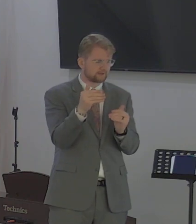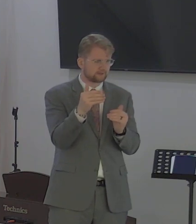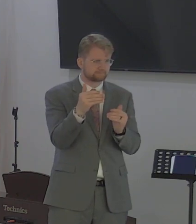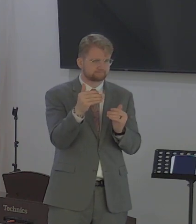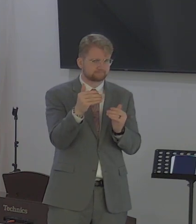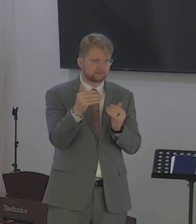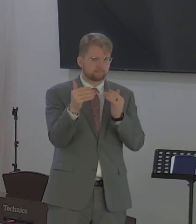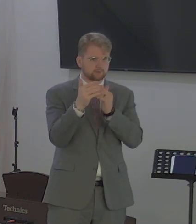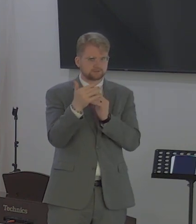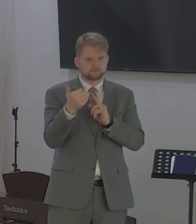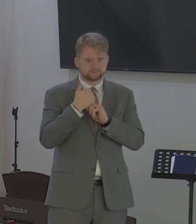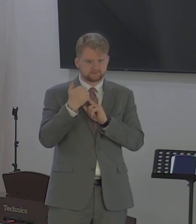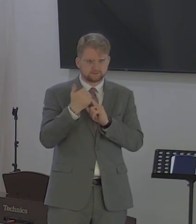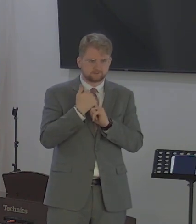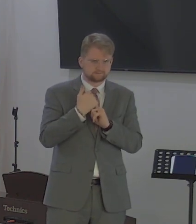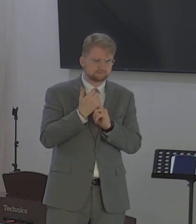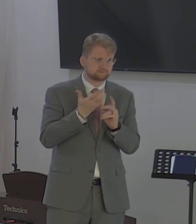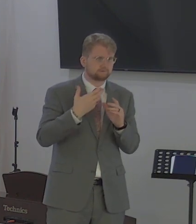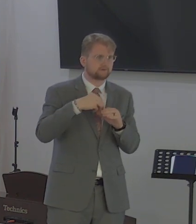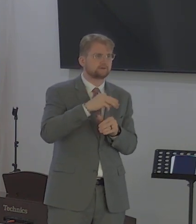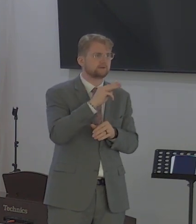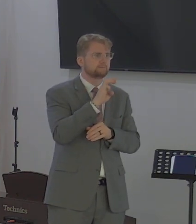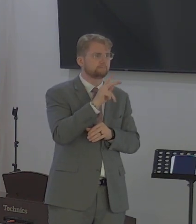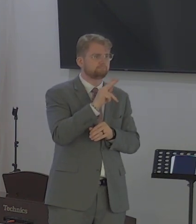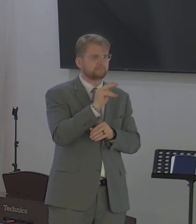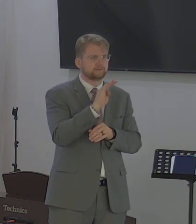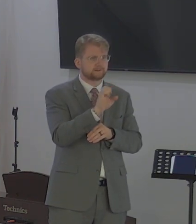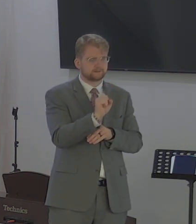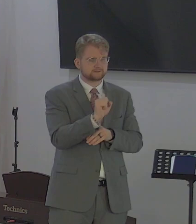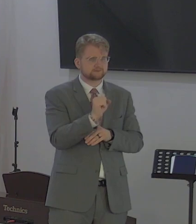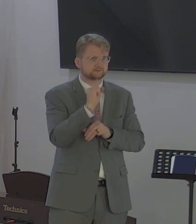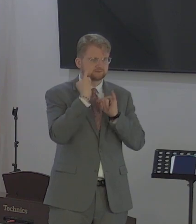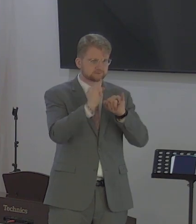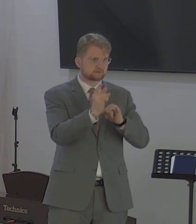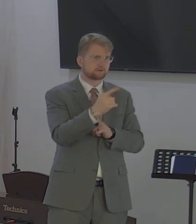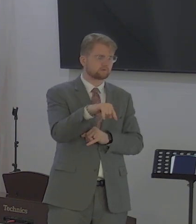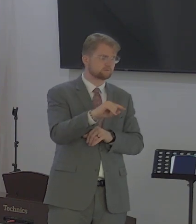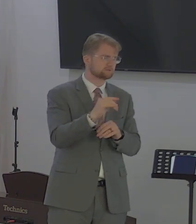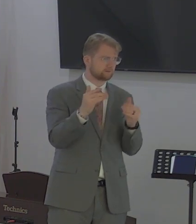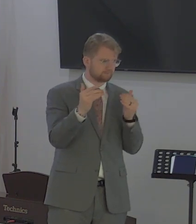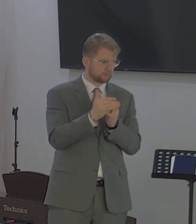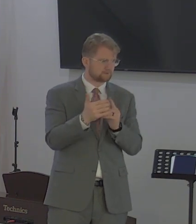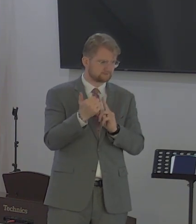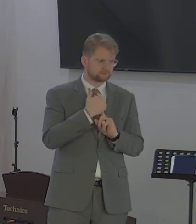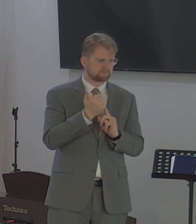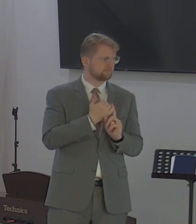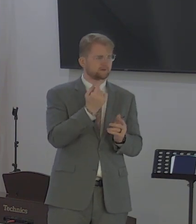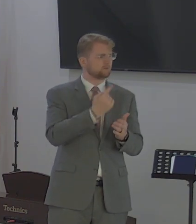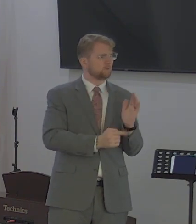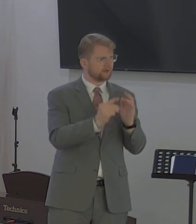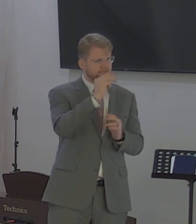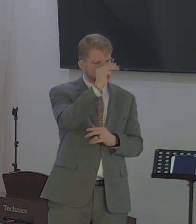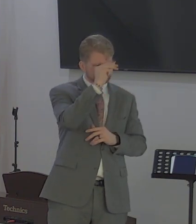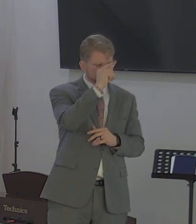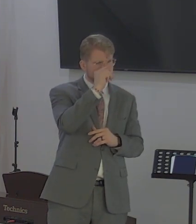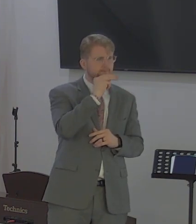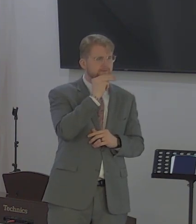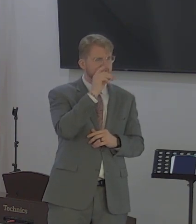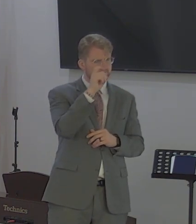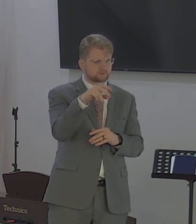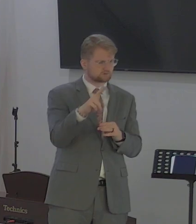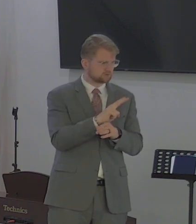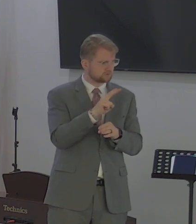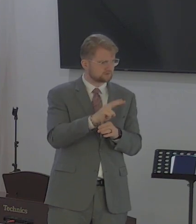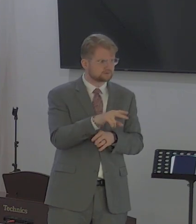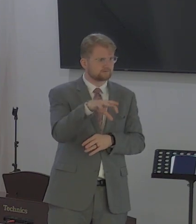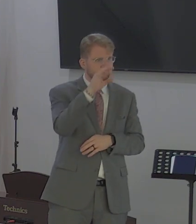In meekness, instructing those that oppose themselves. Now, I'm going to come back and explain that in just a minute. But what is Timothy supposed to use? Go